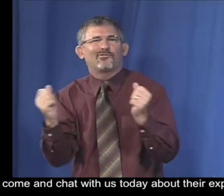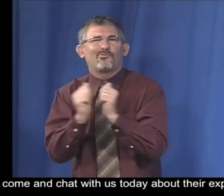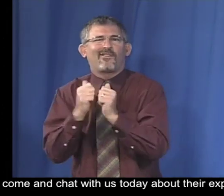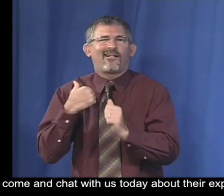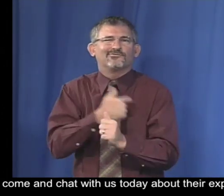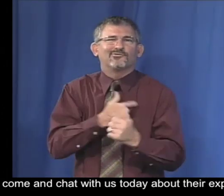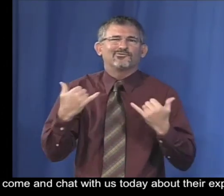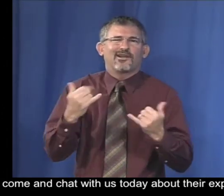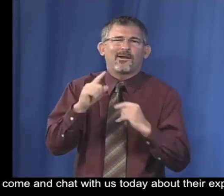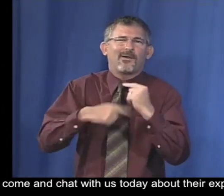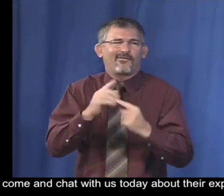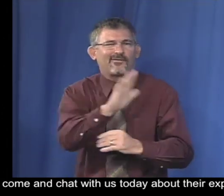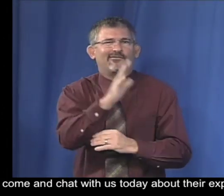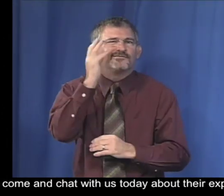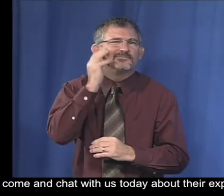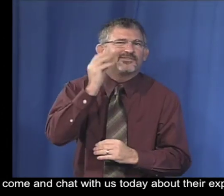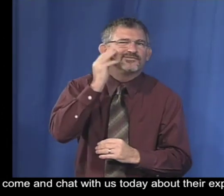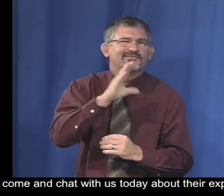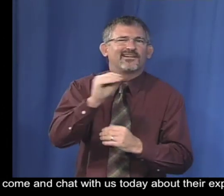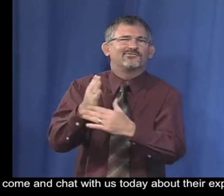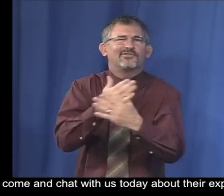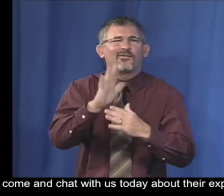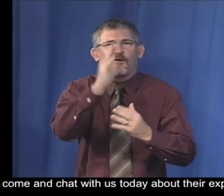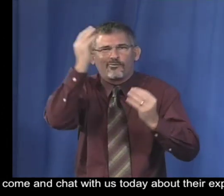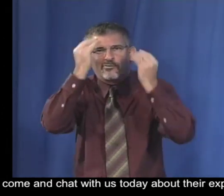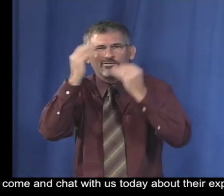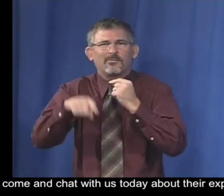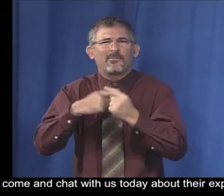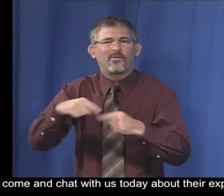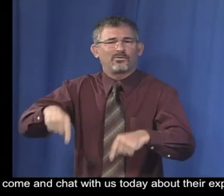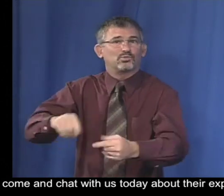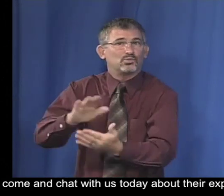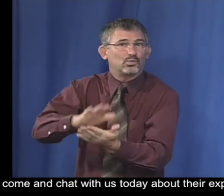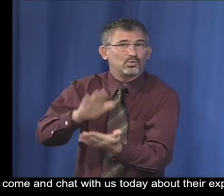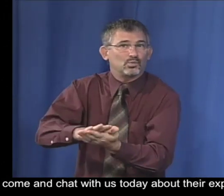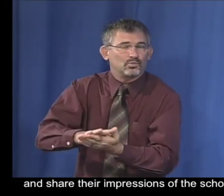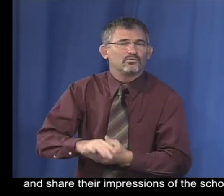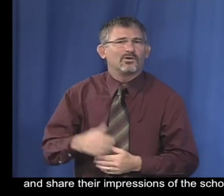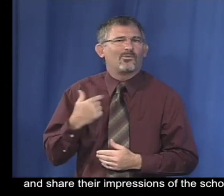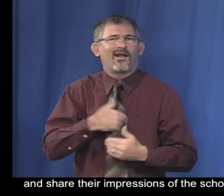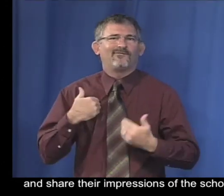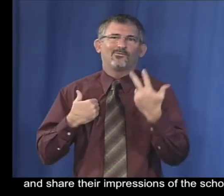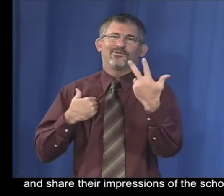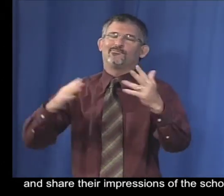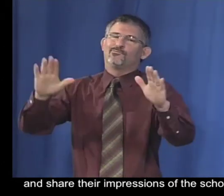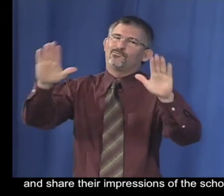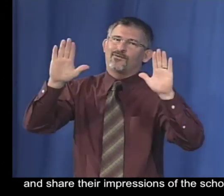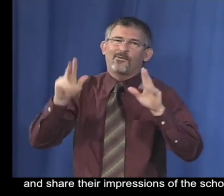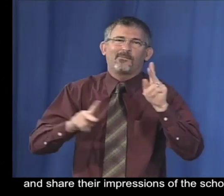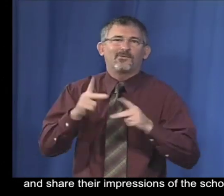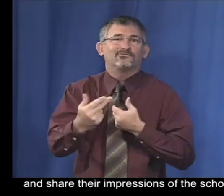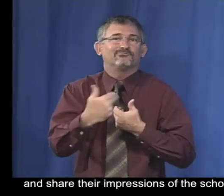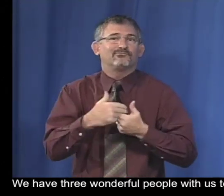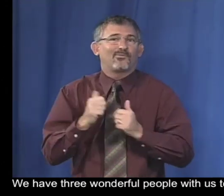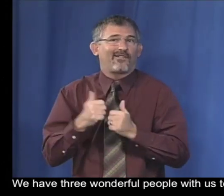alumni, to come and chat with us today about their experiences and share their impressions of the school. We have three